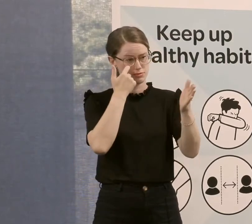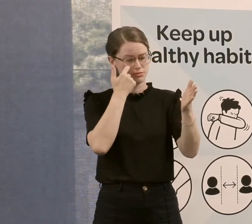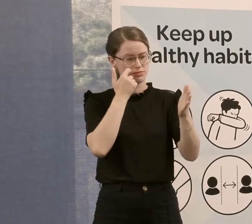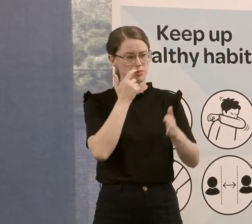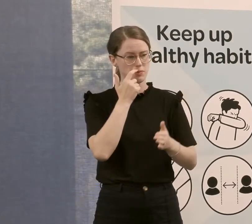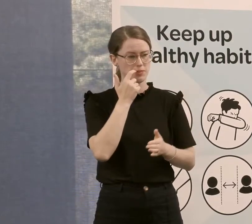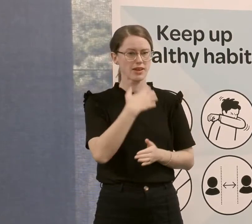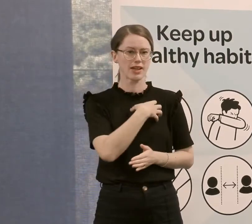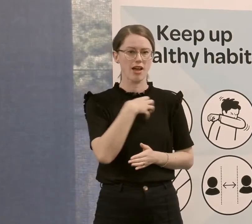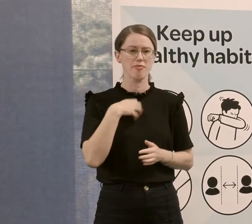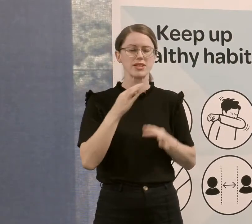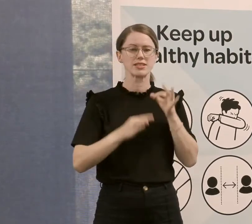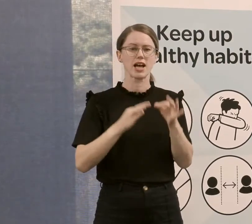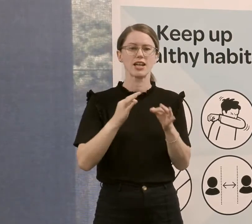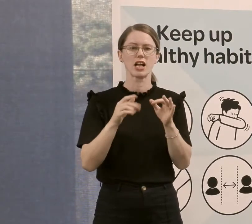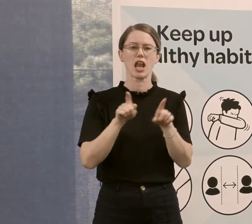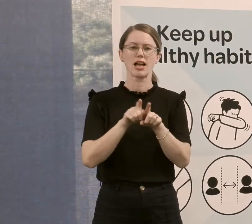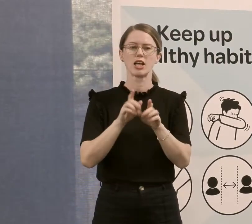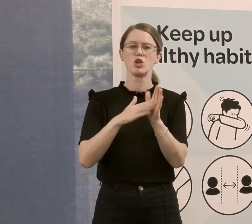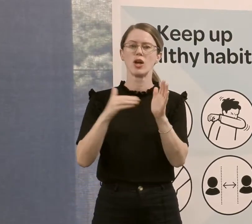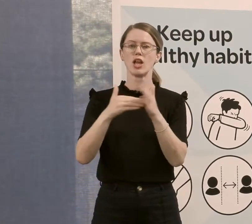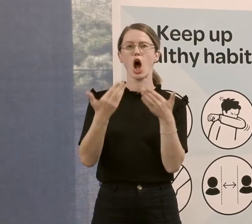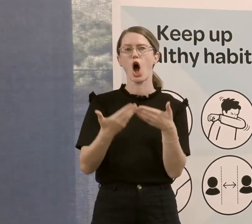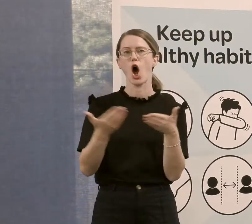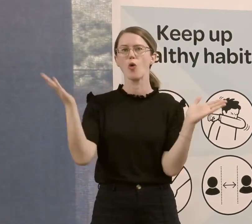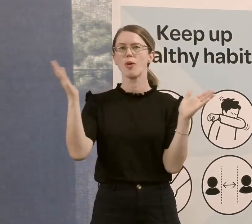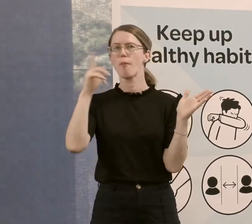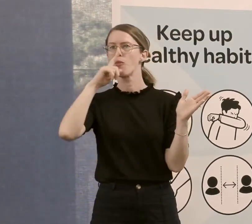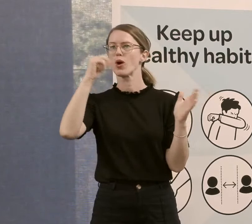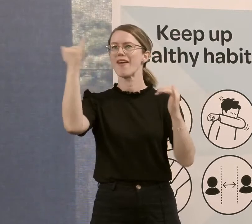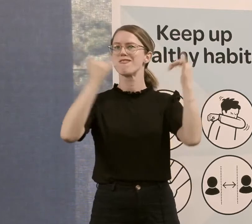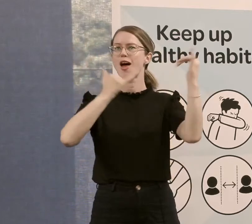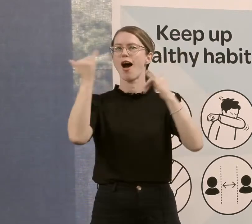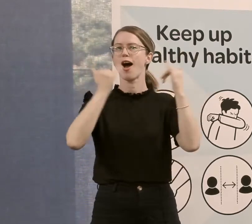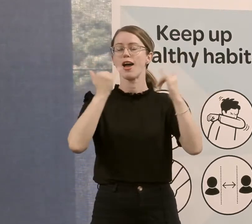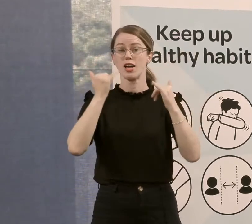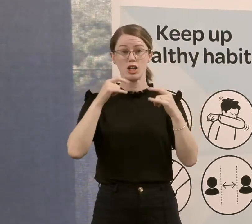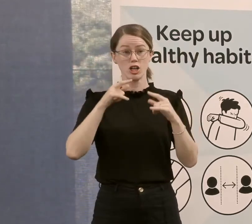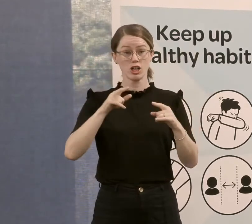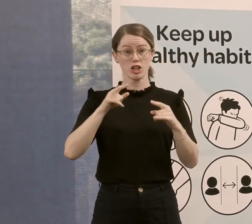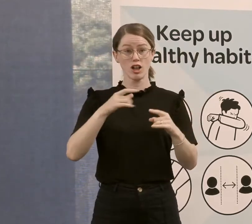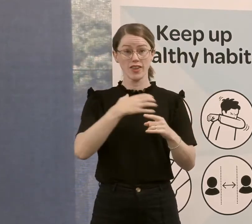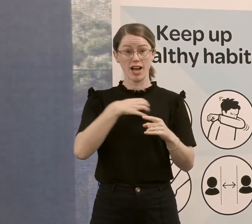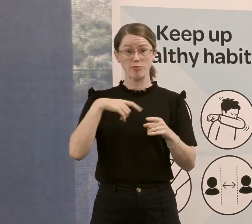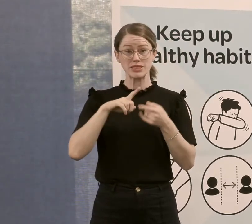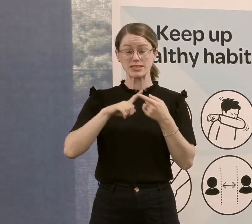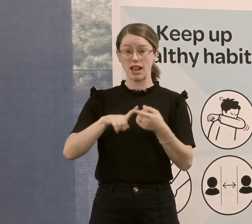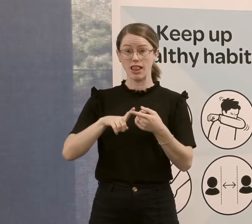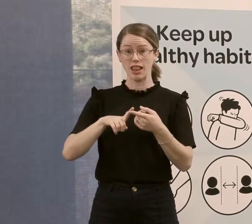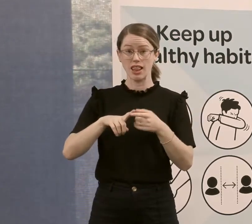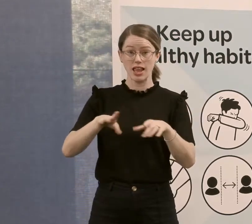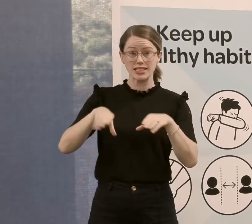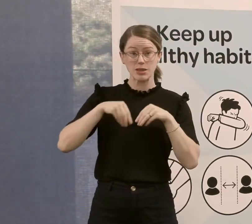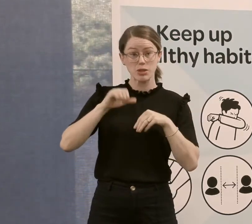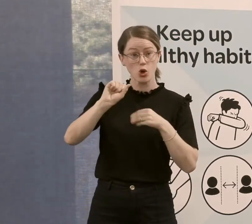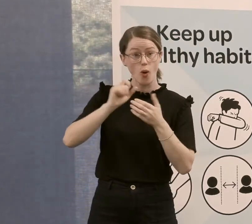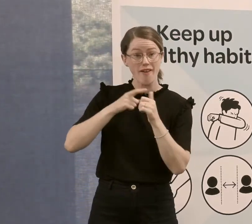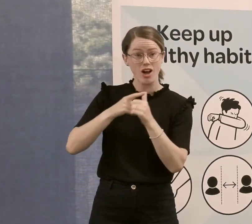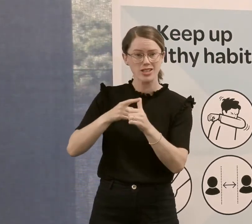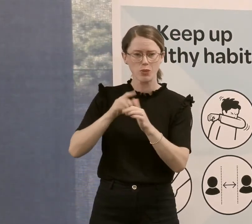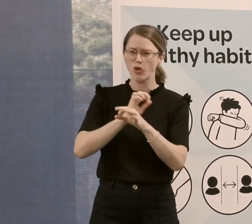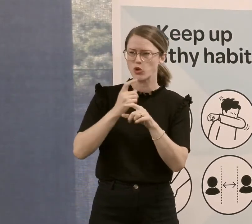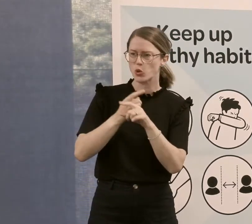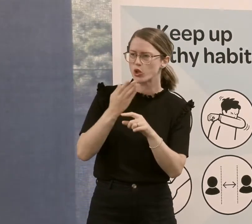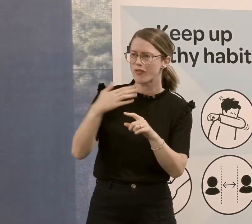of decisions around reopening New Zealand. How satisfied are you that they're still taking your advice? Obviously, it's the first time we've been able to talk to you for a while.